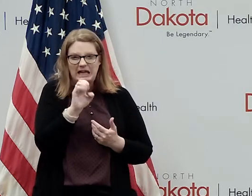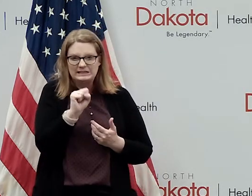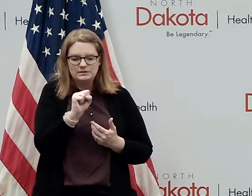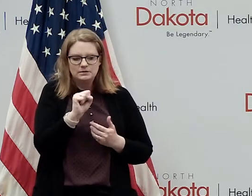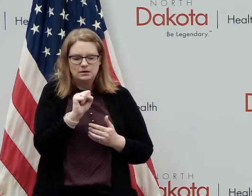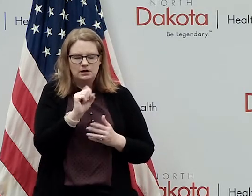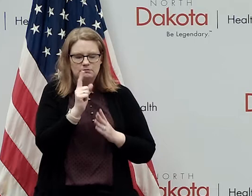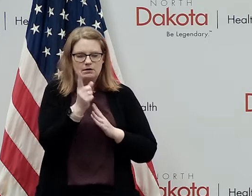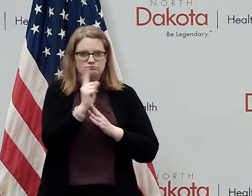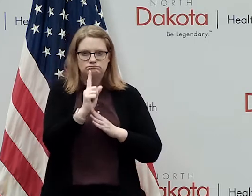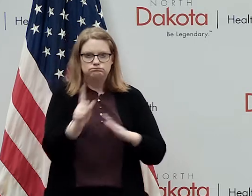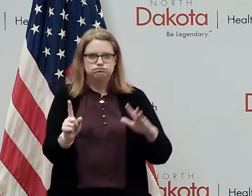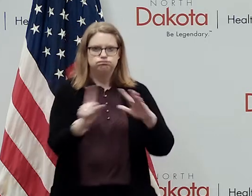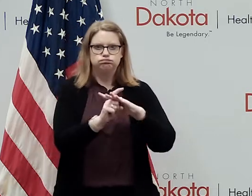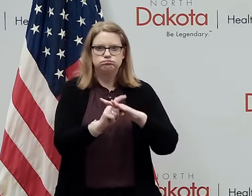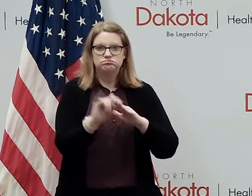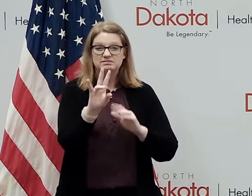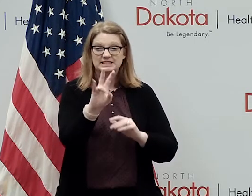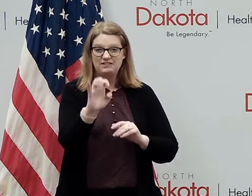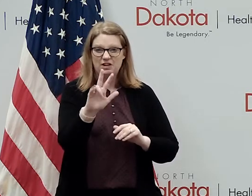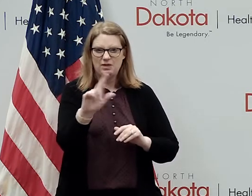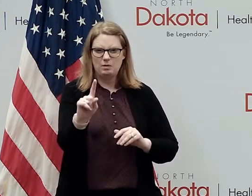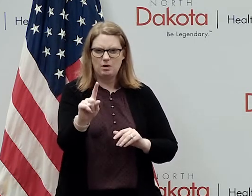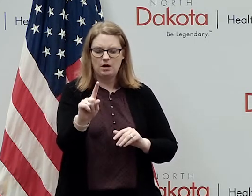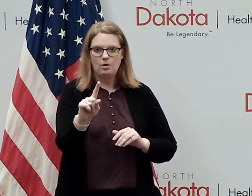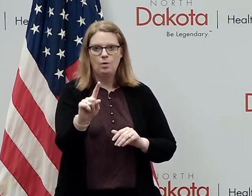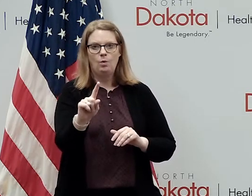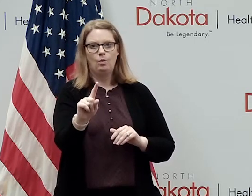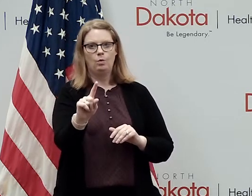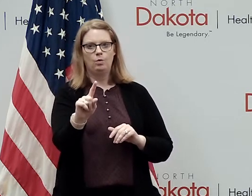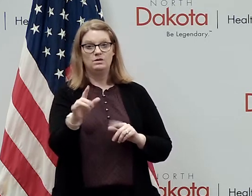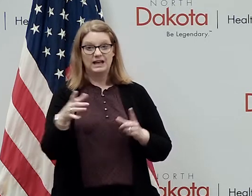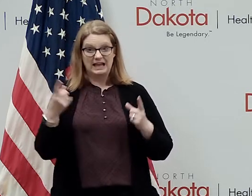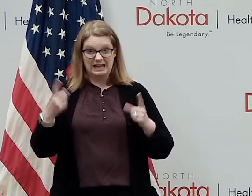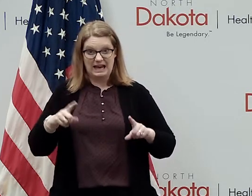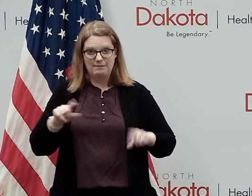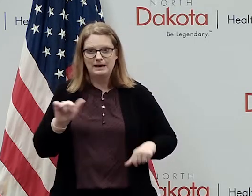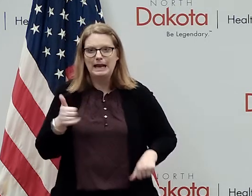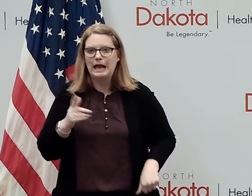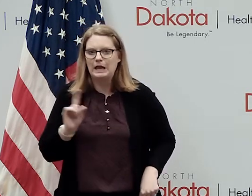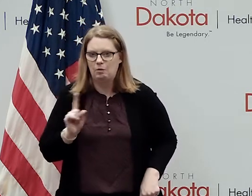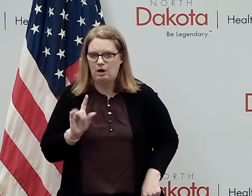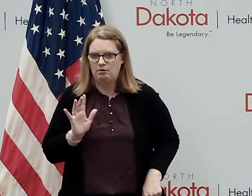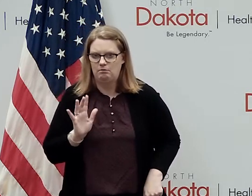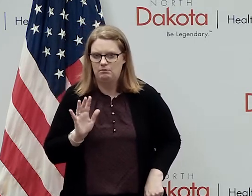got 731 new cases, that can happen anywhere, and it's happening. There's